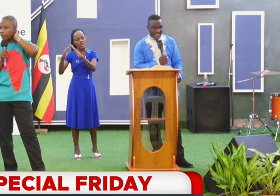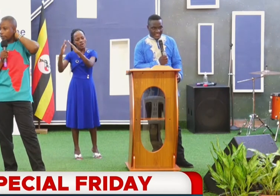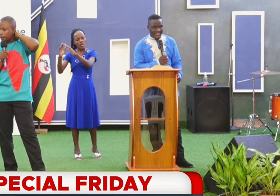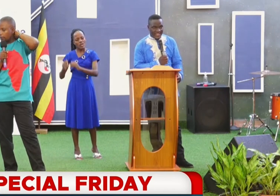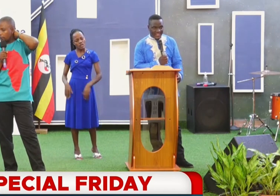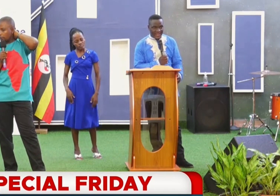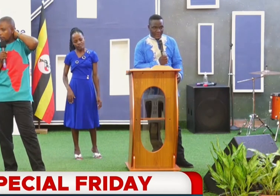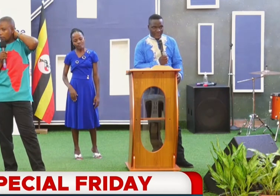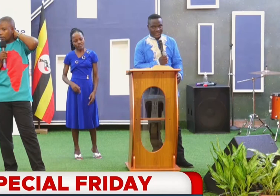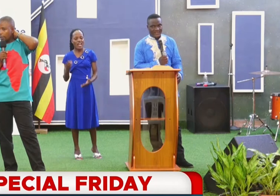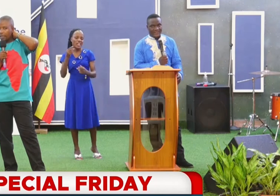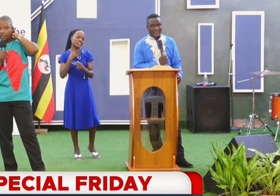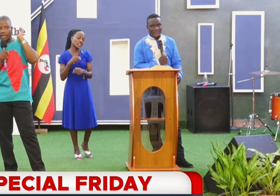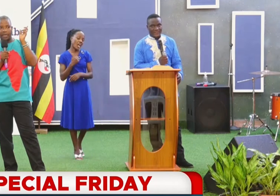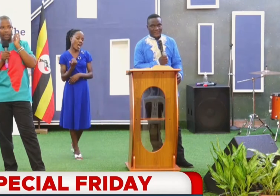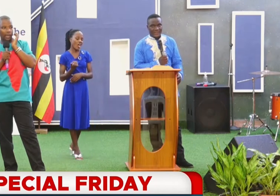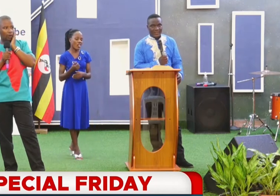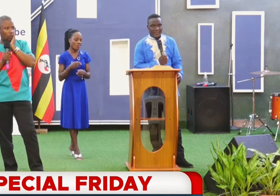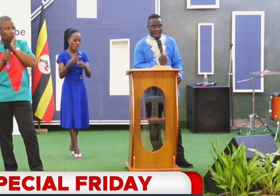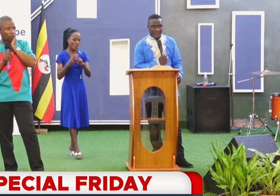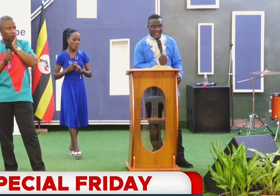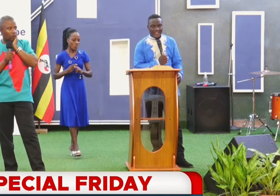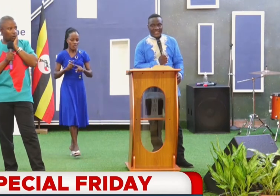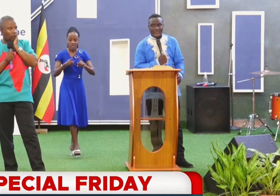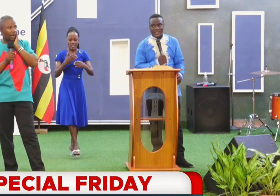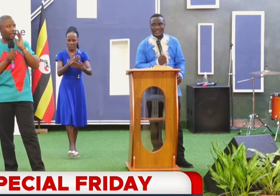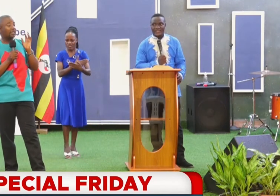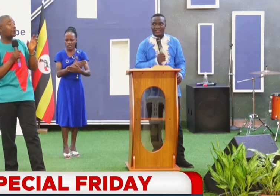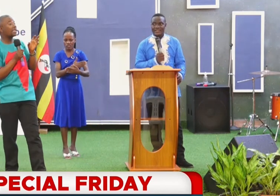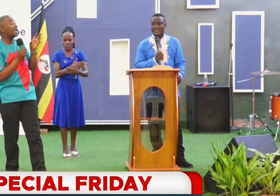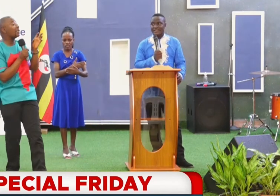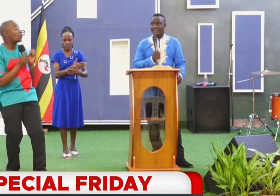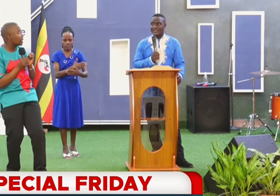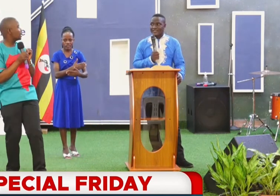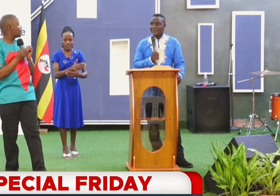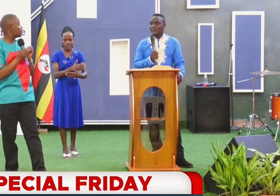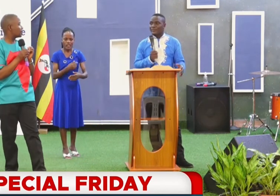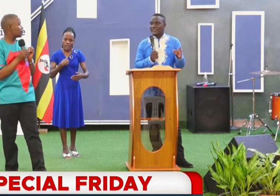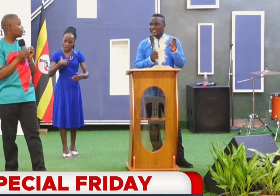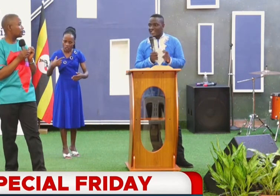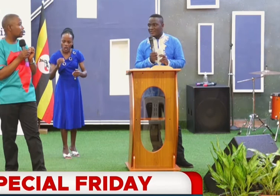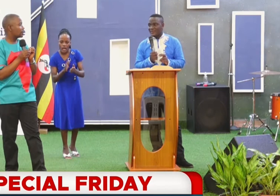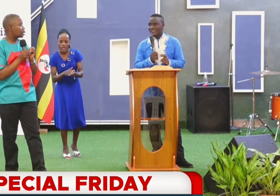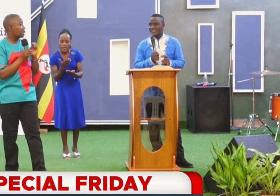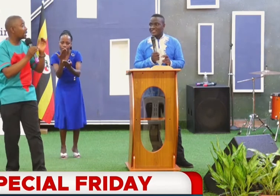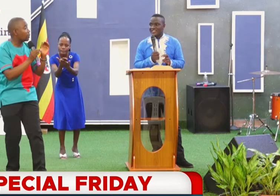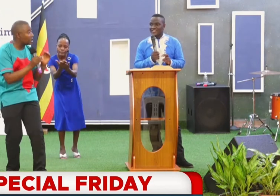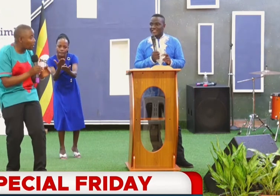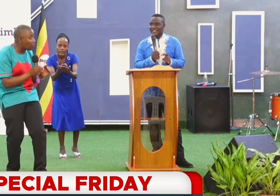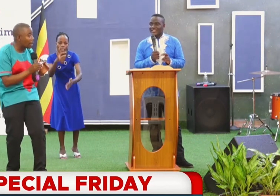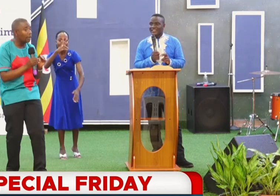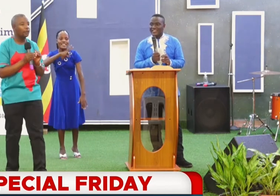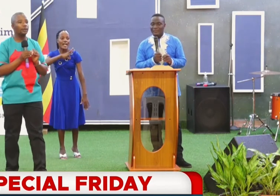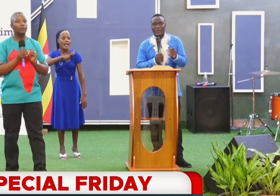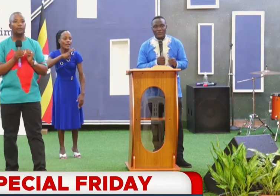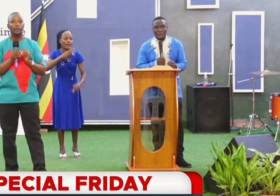karoni. I need another loan. Nenga sina kajja yako. But before I get that one. Angende sabe salary loan. Let me go for a salary loan. Salary loan ne